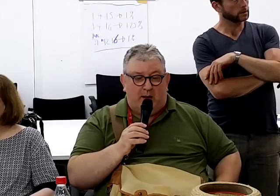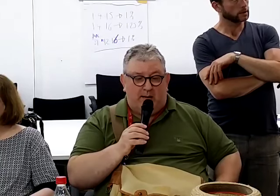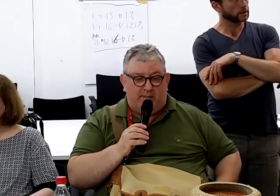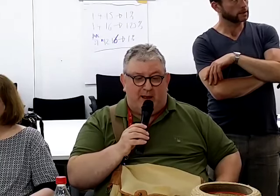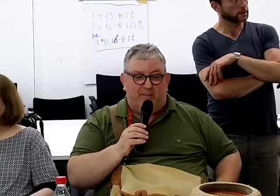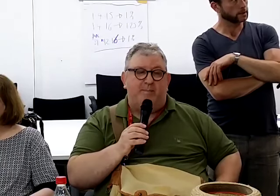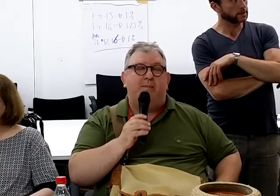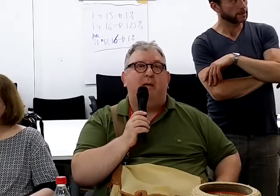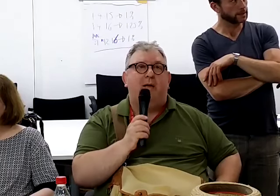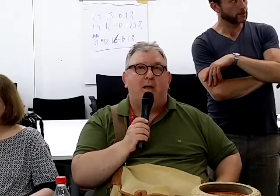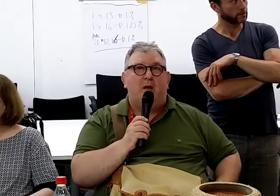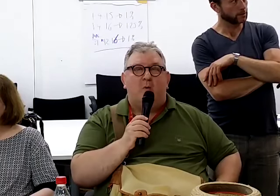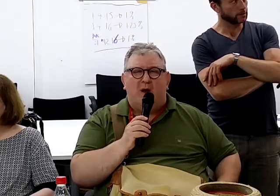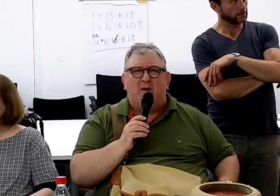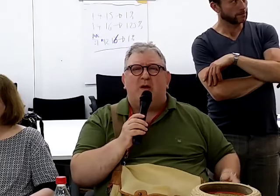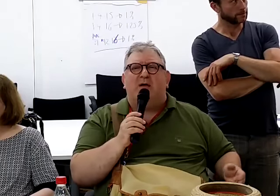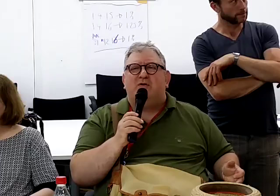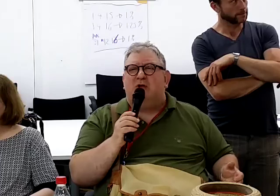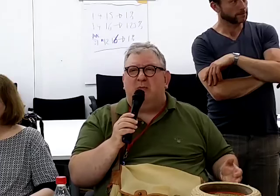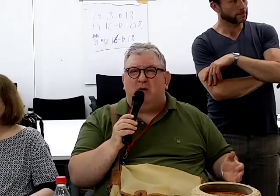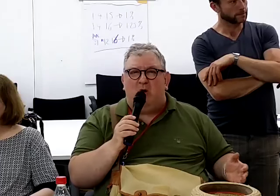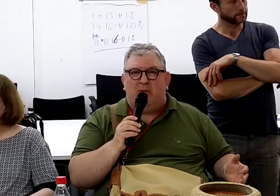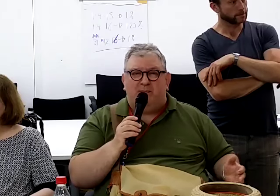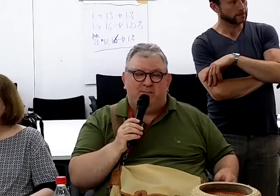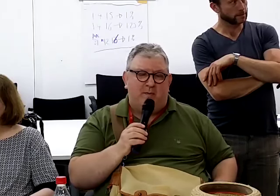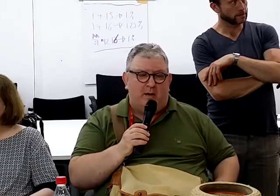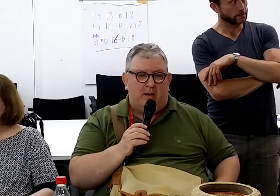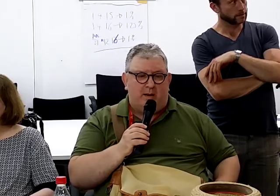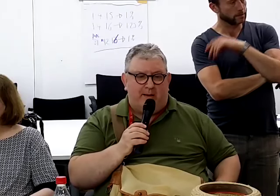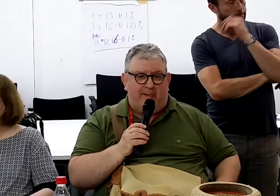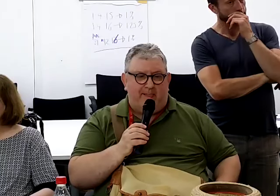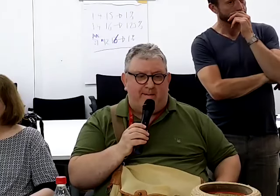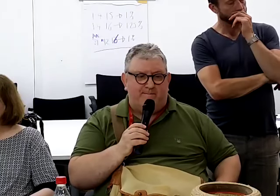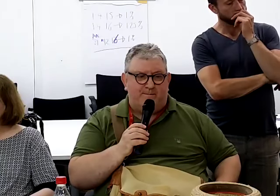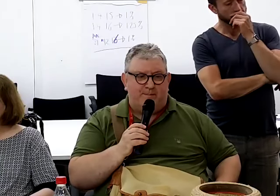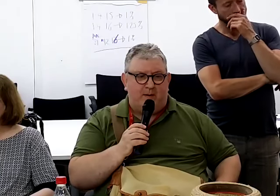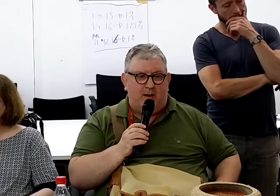town. Now, why did we go for Jeremy Corbyn?